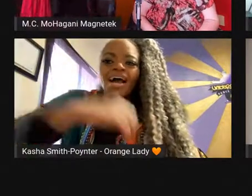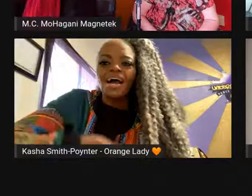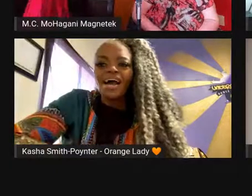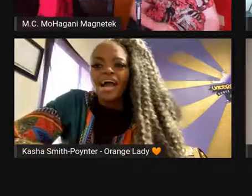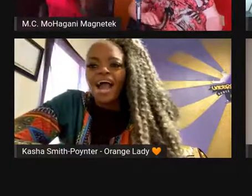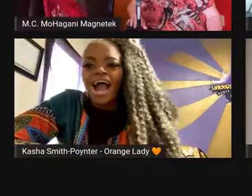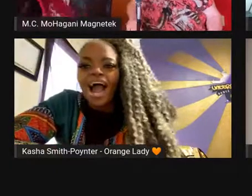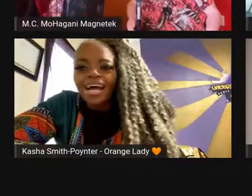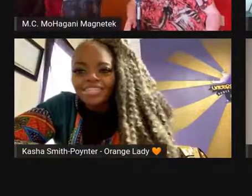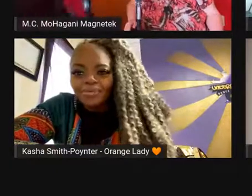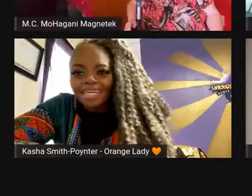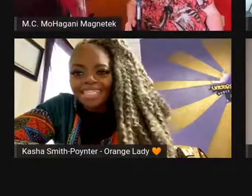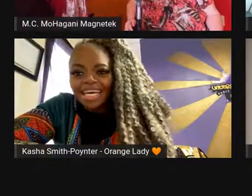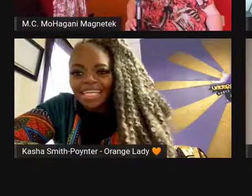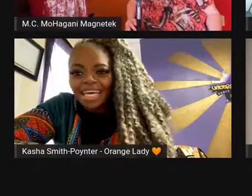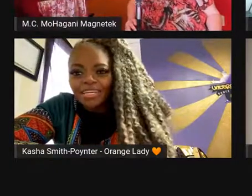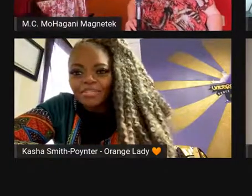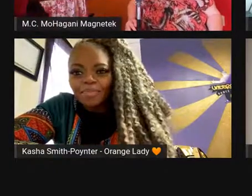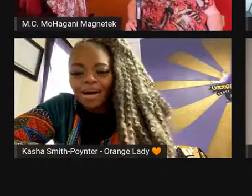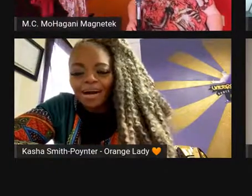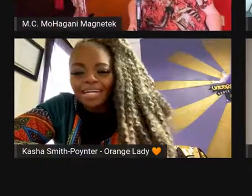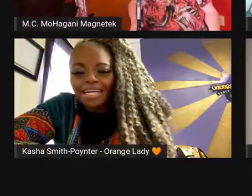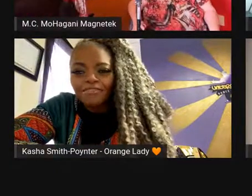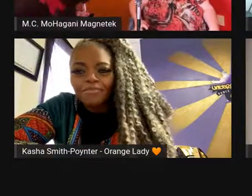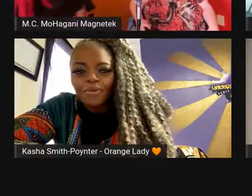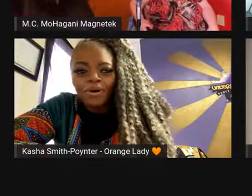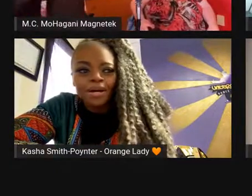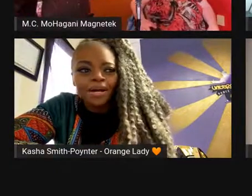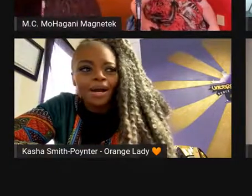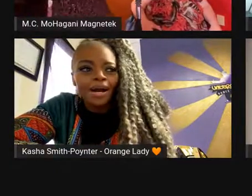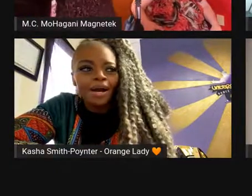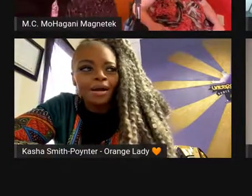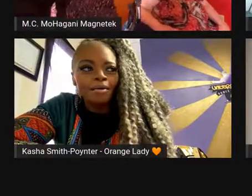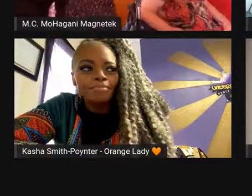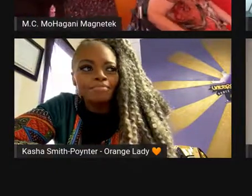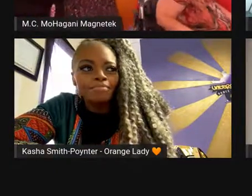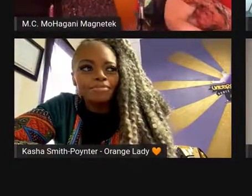Okay, I'm gonna get set up real quick. I just want to say thank you to Mohagani for